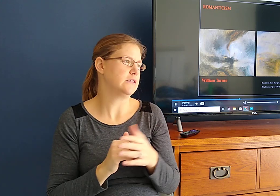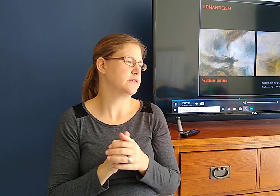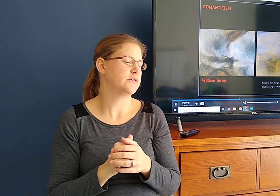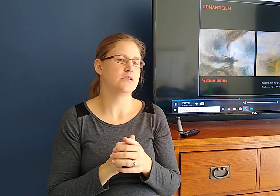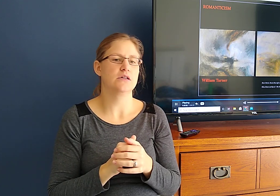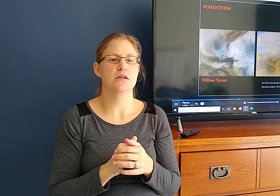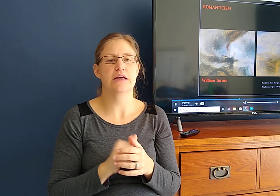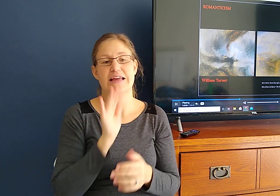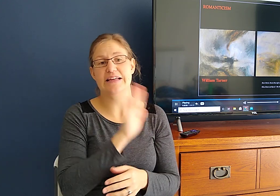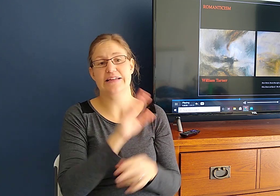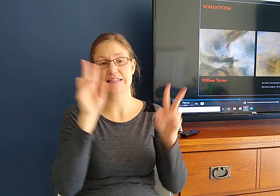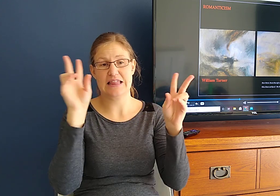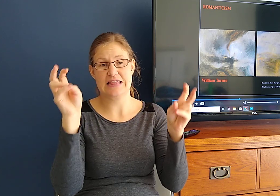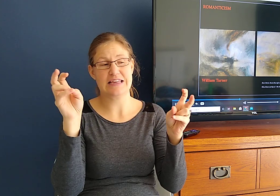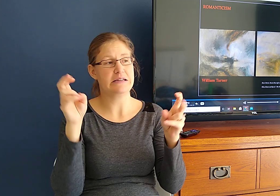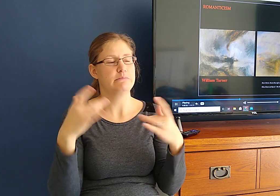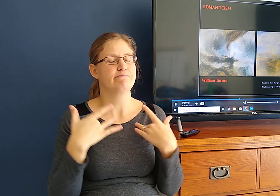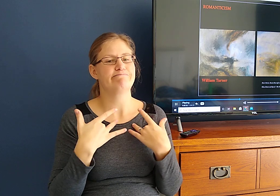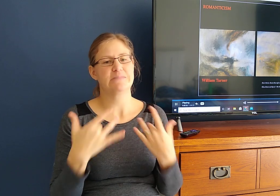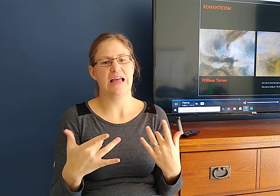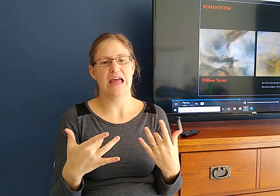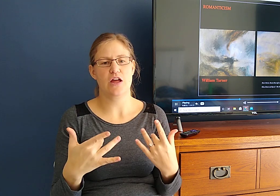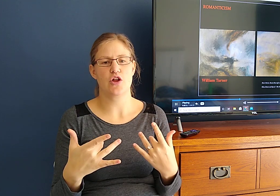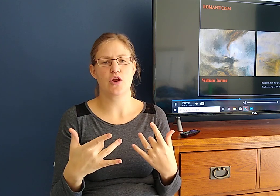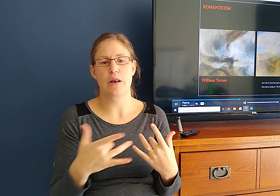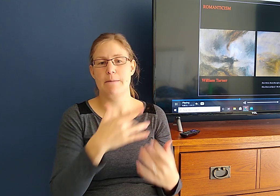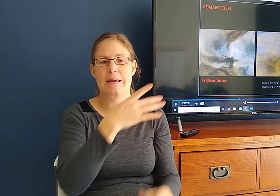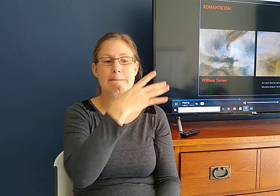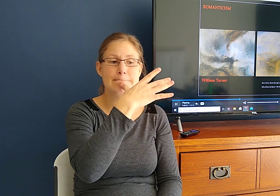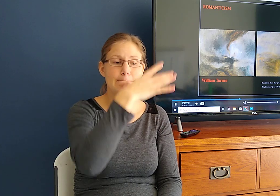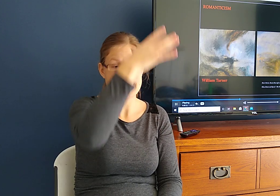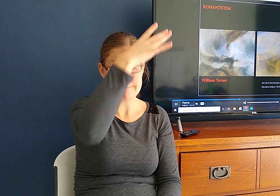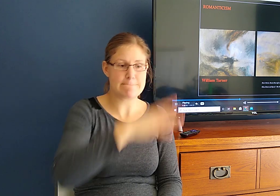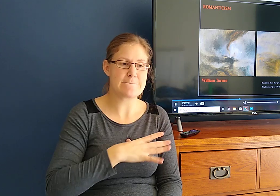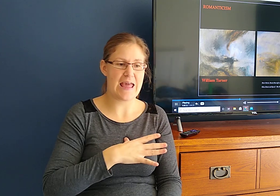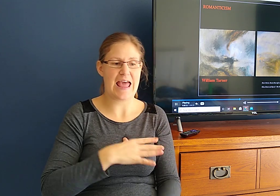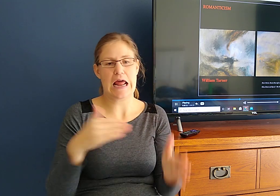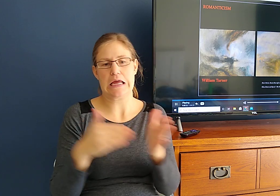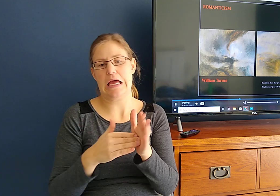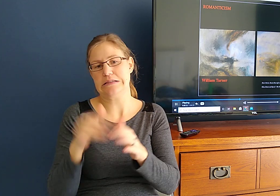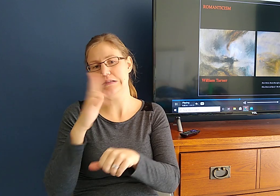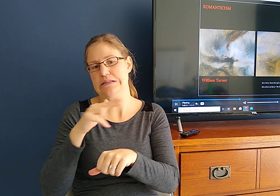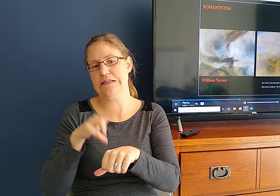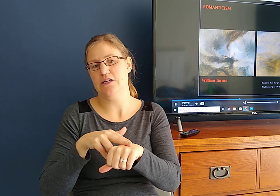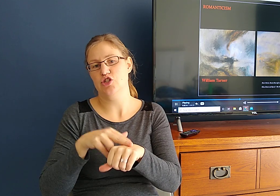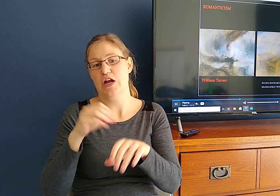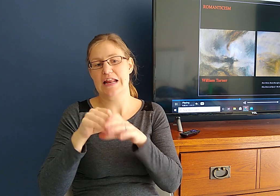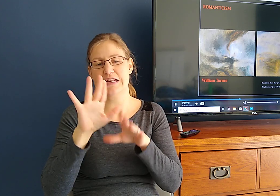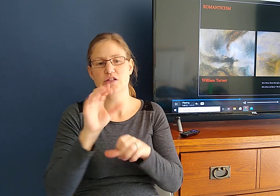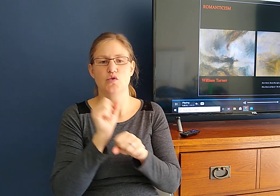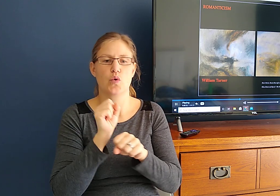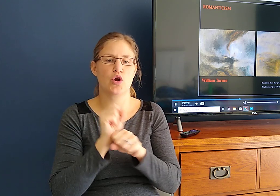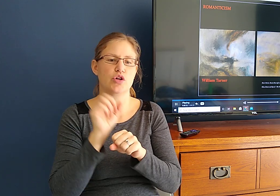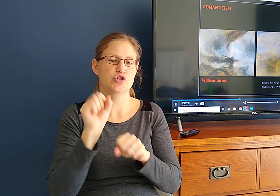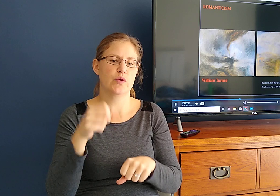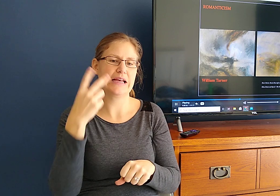His themes typically are man versus nature, and in his works you can see that man is a very